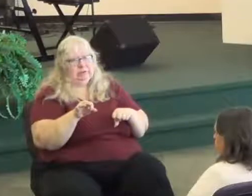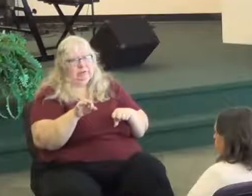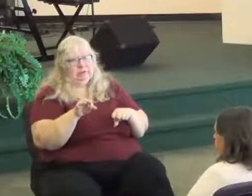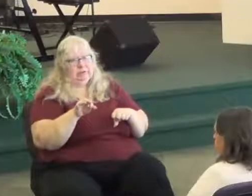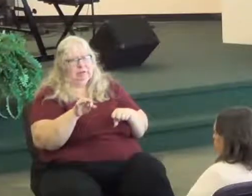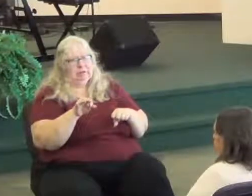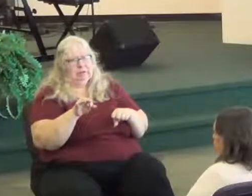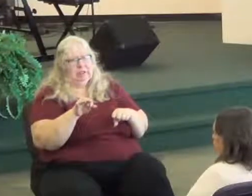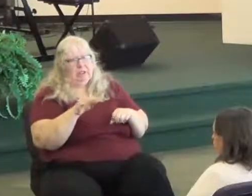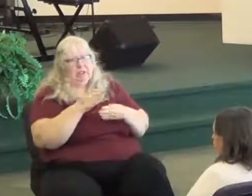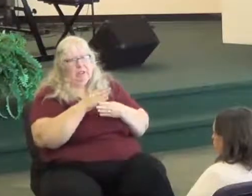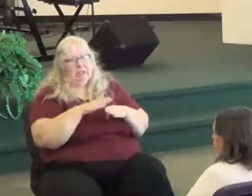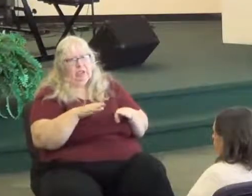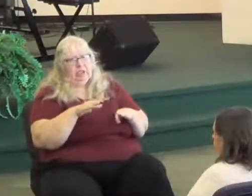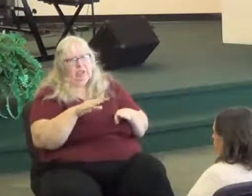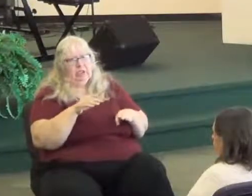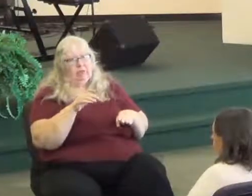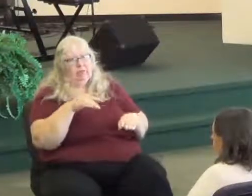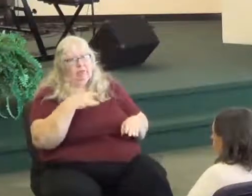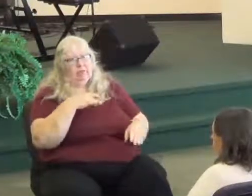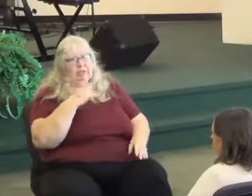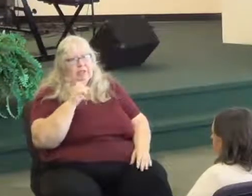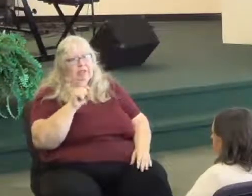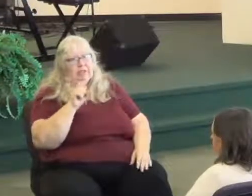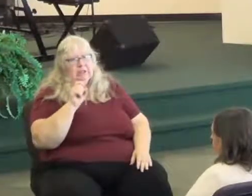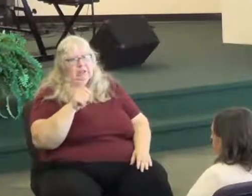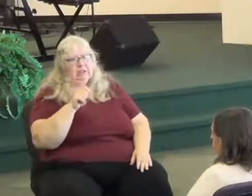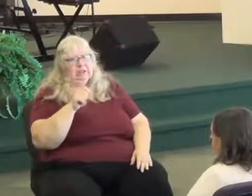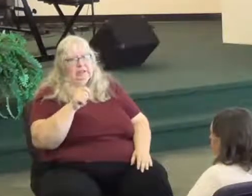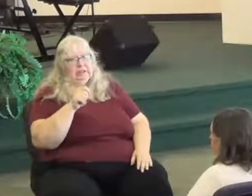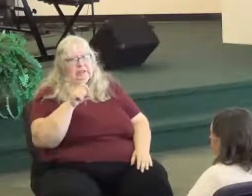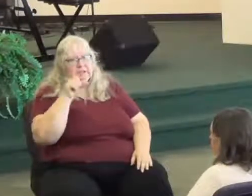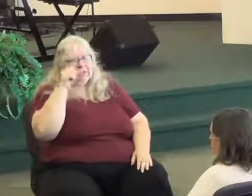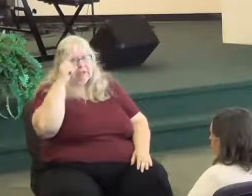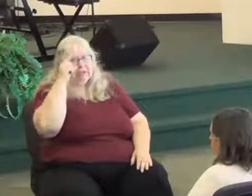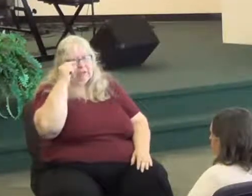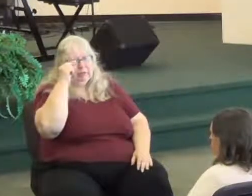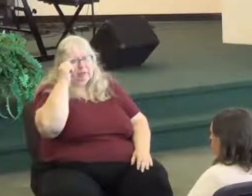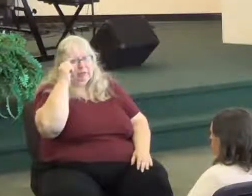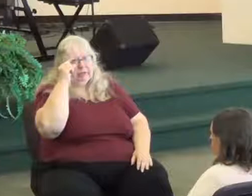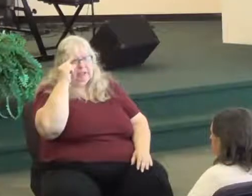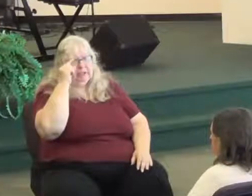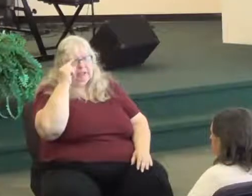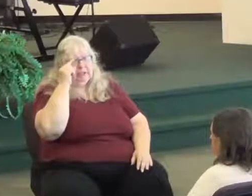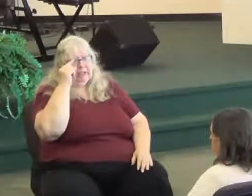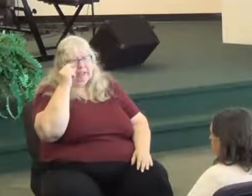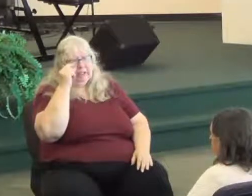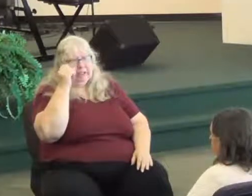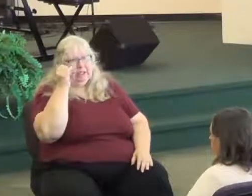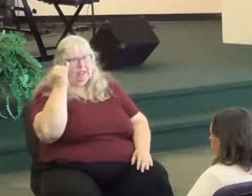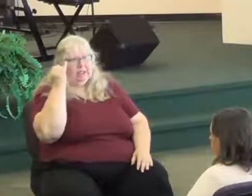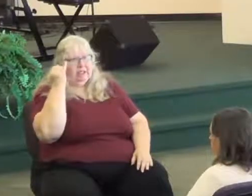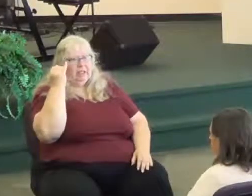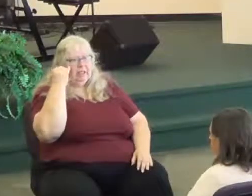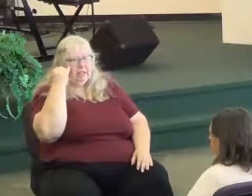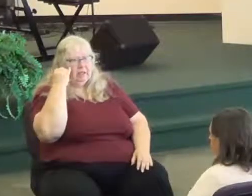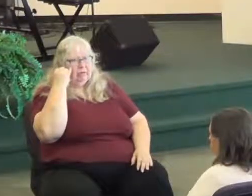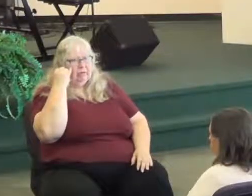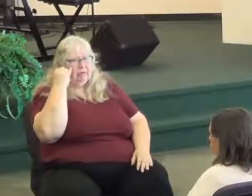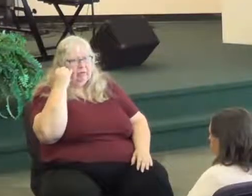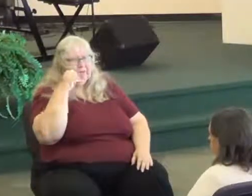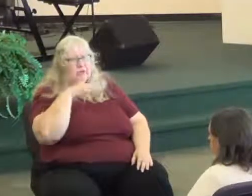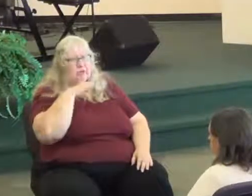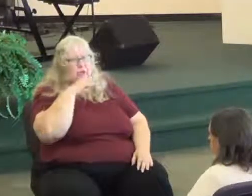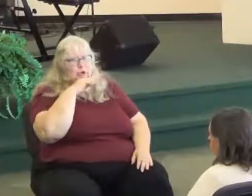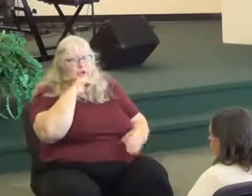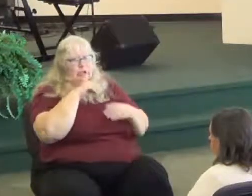feel it. So even a speck that gets in your eye, we don't think of what a gift it is to feel that. It gets annoying, but we get it out.